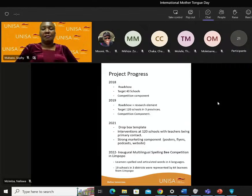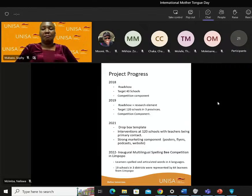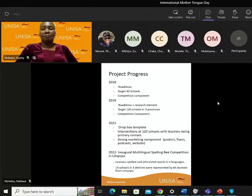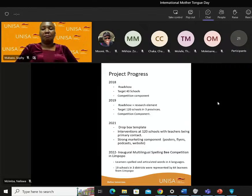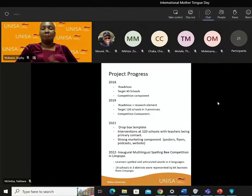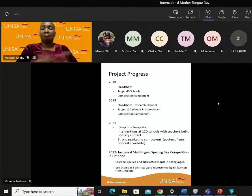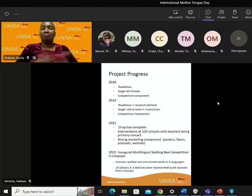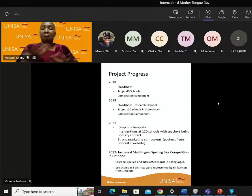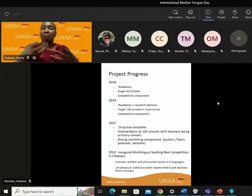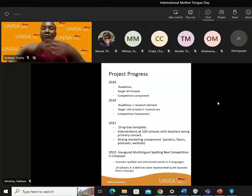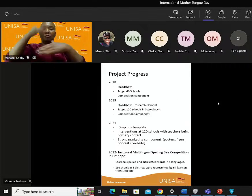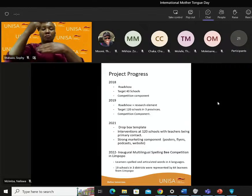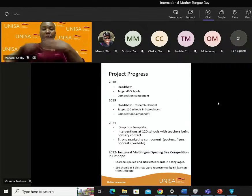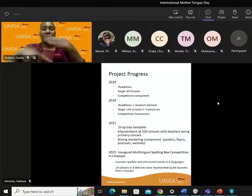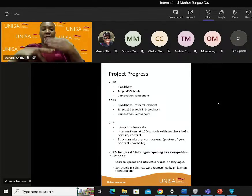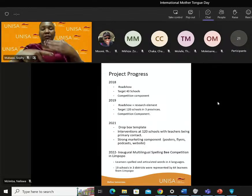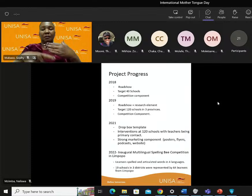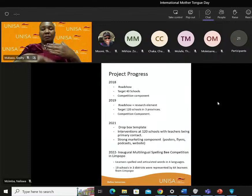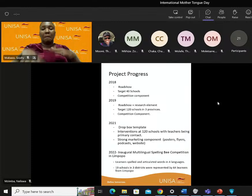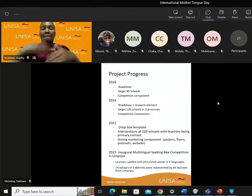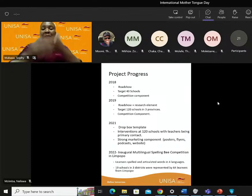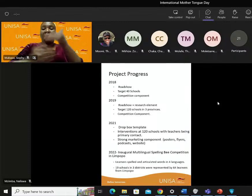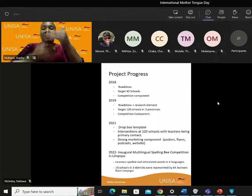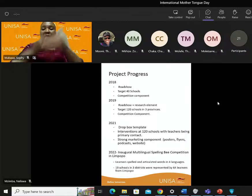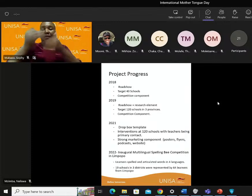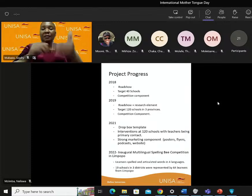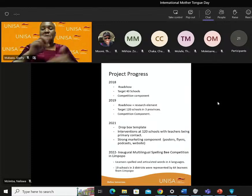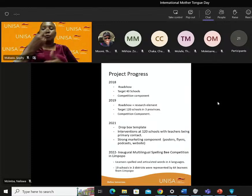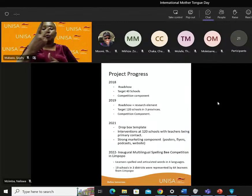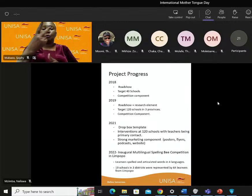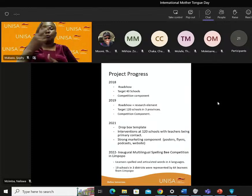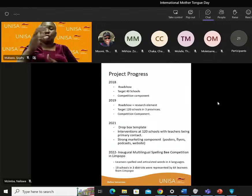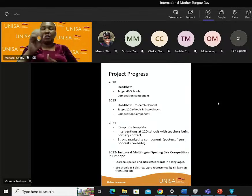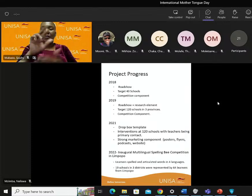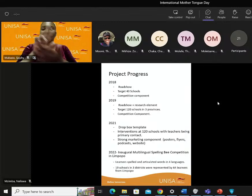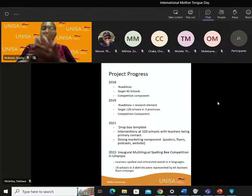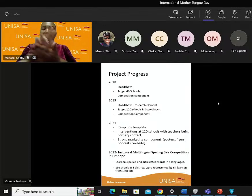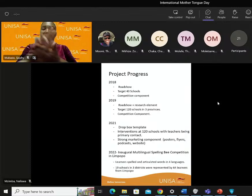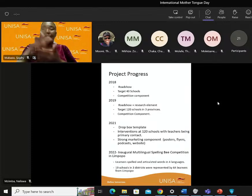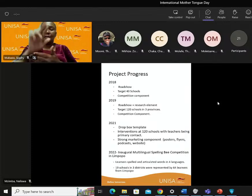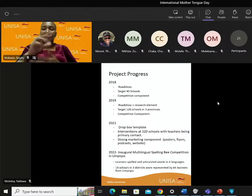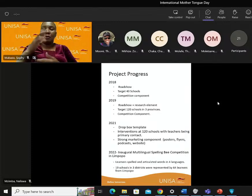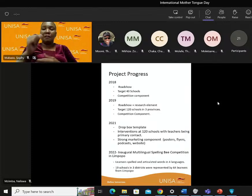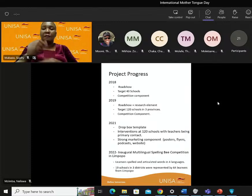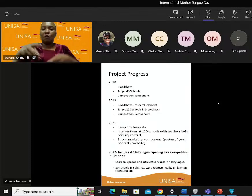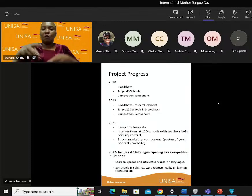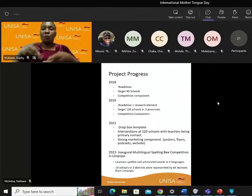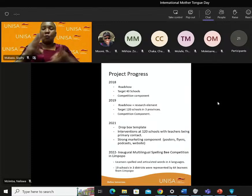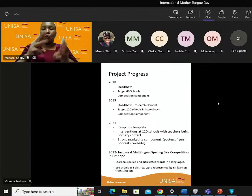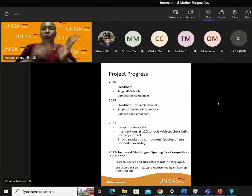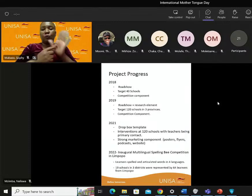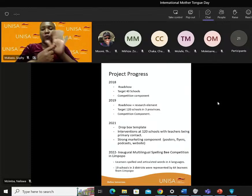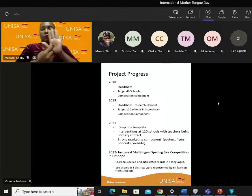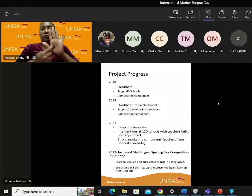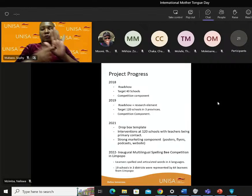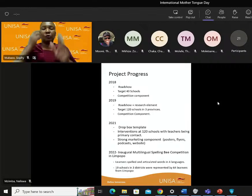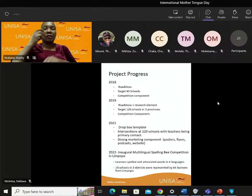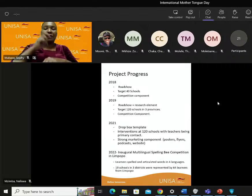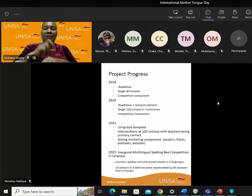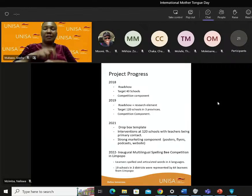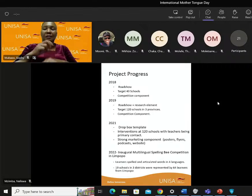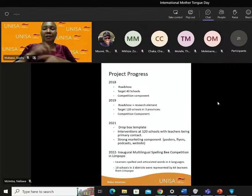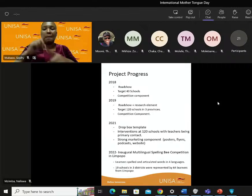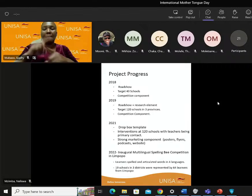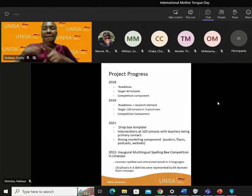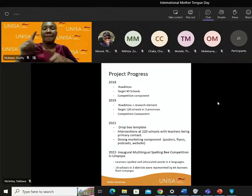project progress, in 2018 we had a road show. Basically what we did was we had a play that we scripted, and